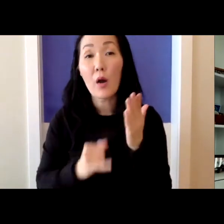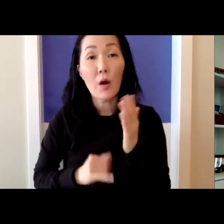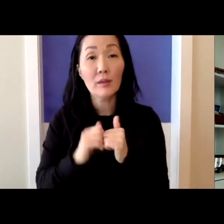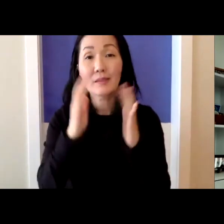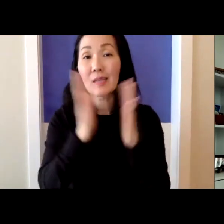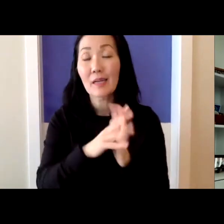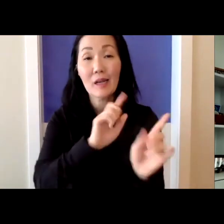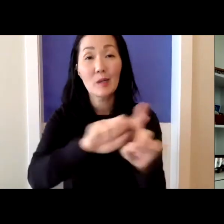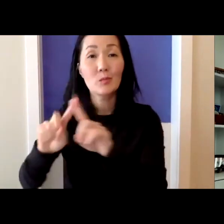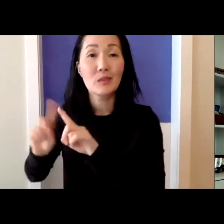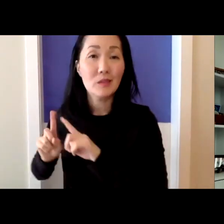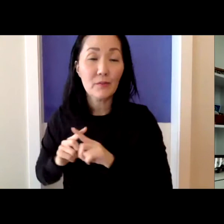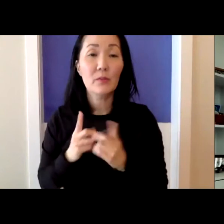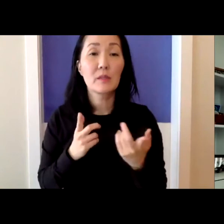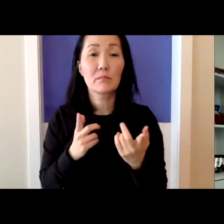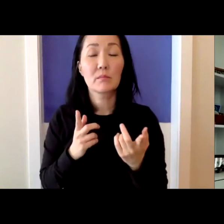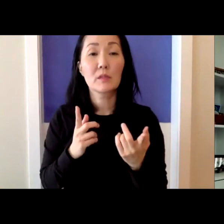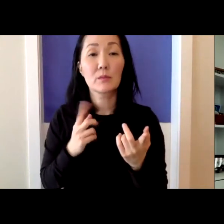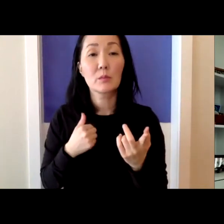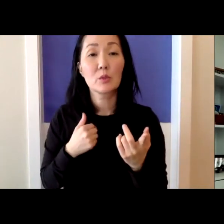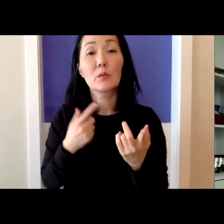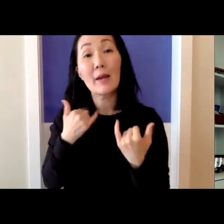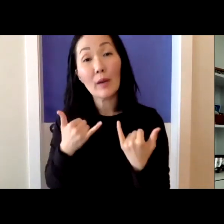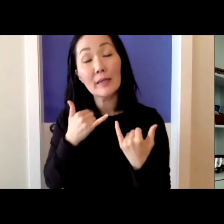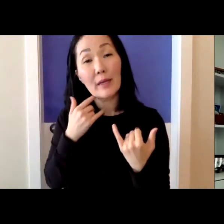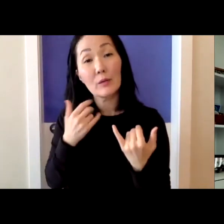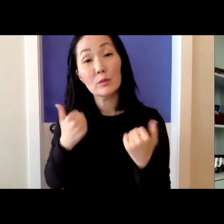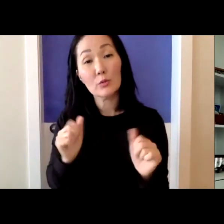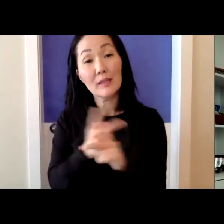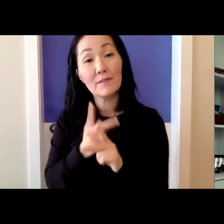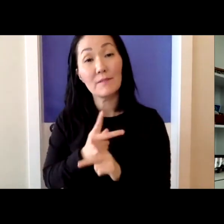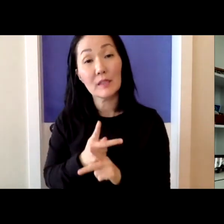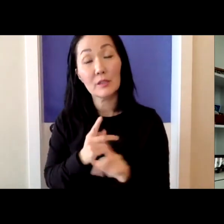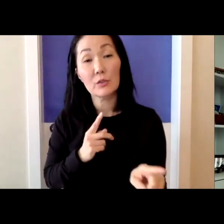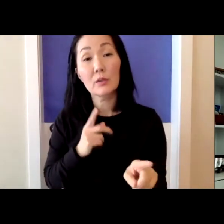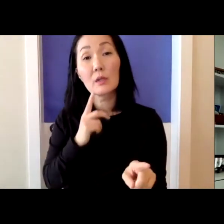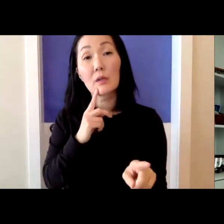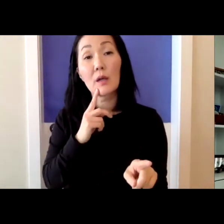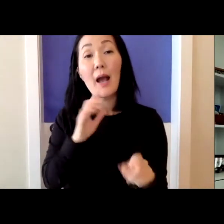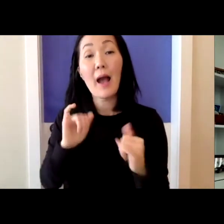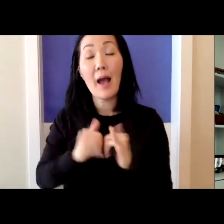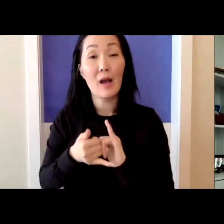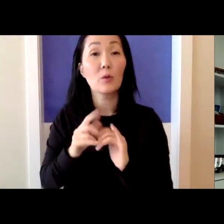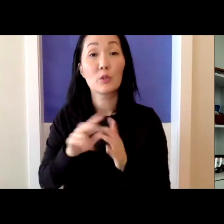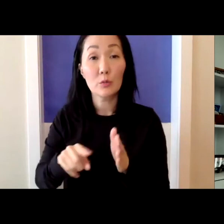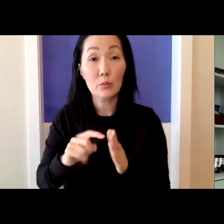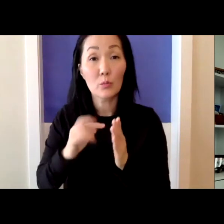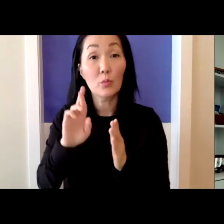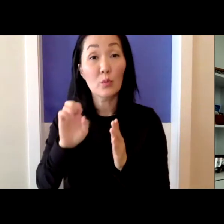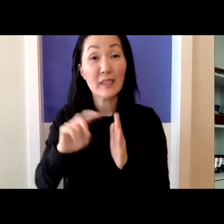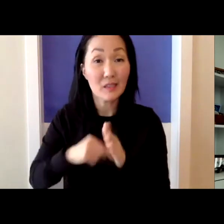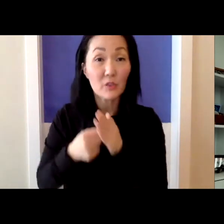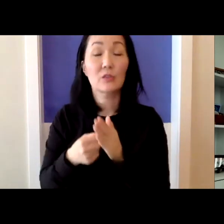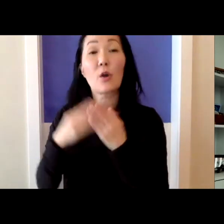more. And we're currently working on ways to jumpstart the storefront economy, and we'll also be working towards